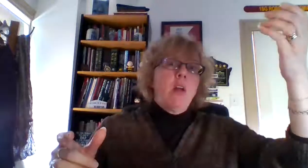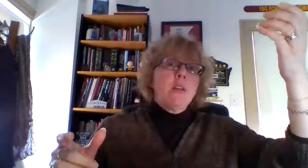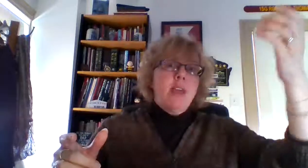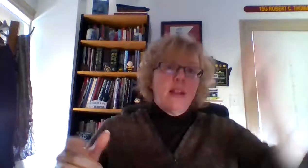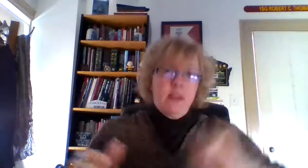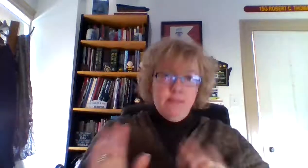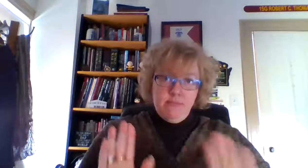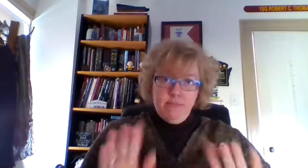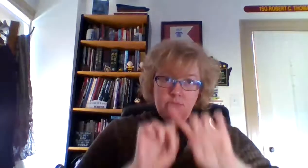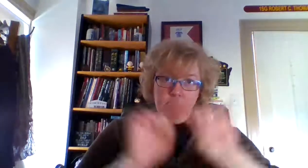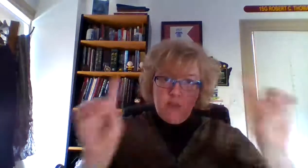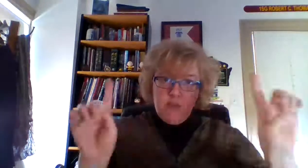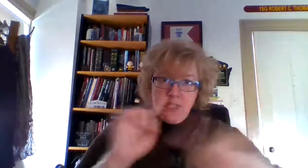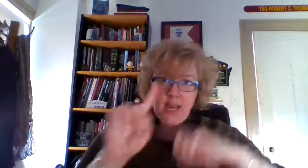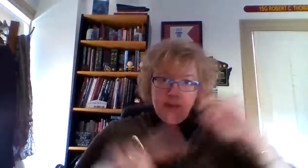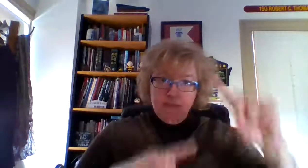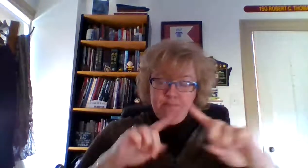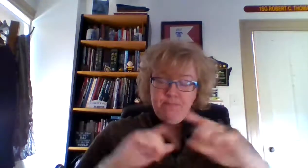is yelling. Different sign.